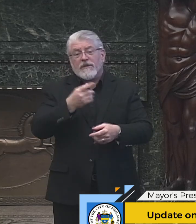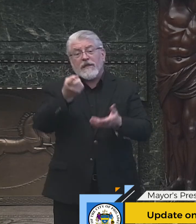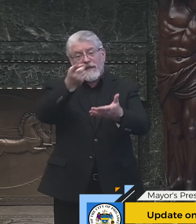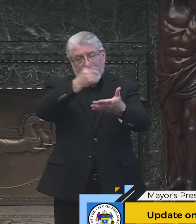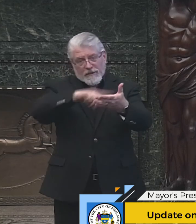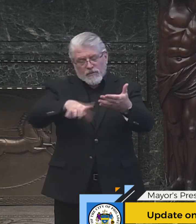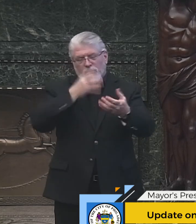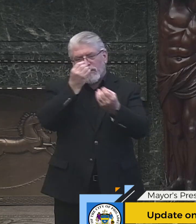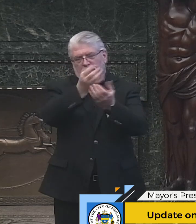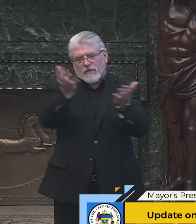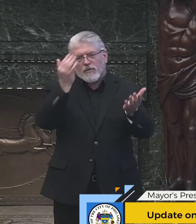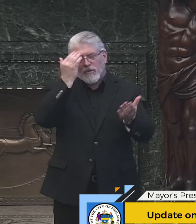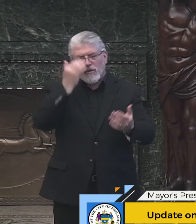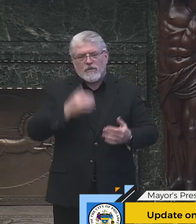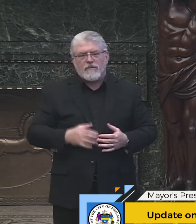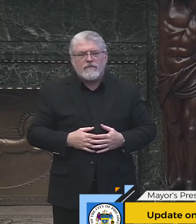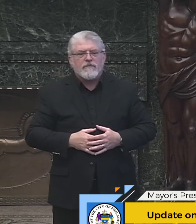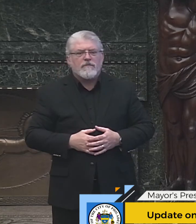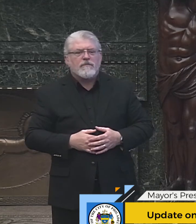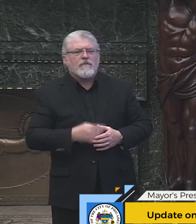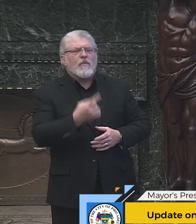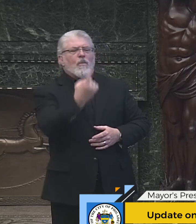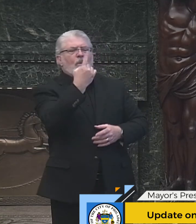Sean Walsh at the Inquirer.